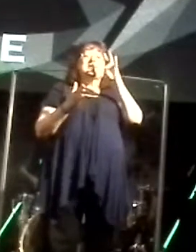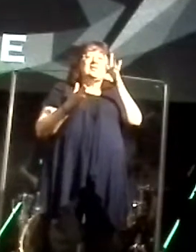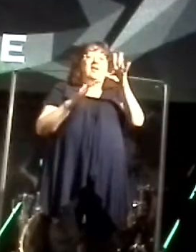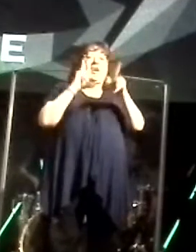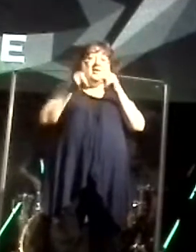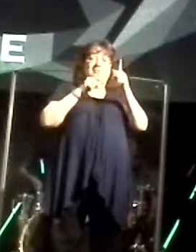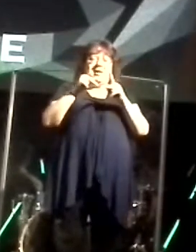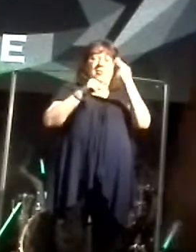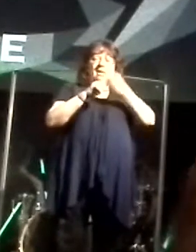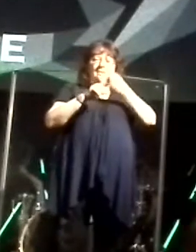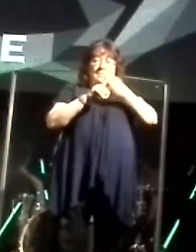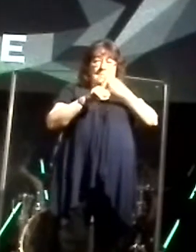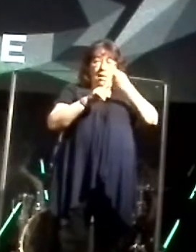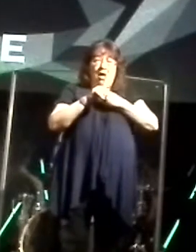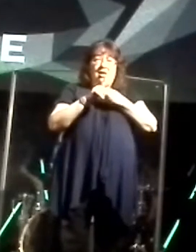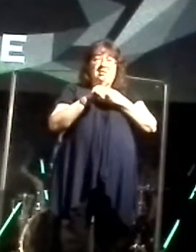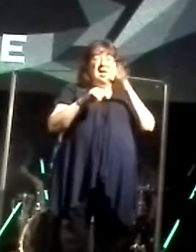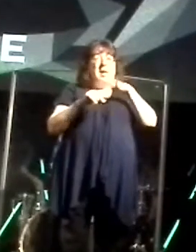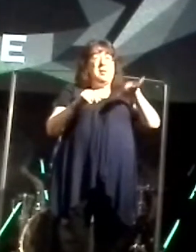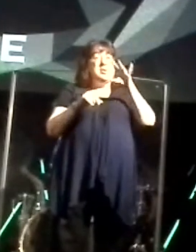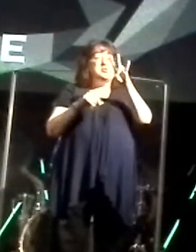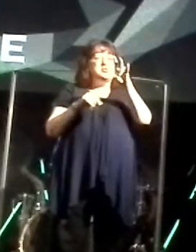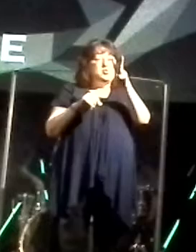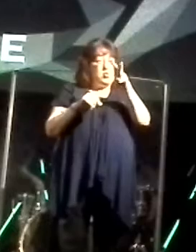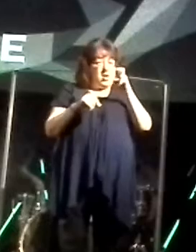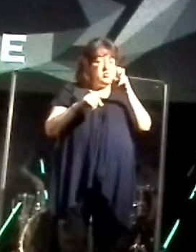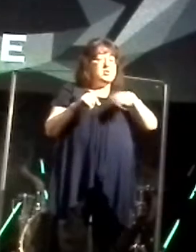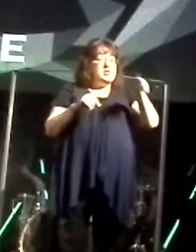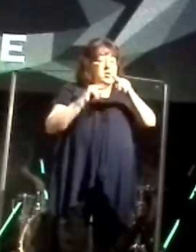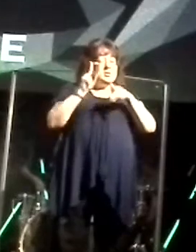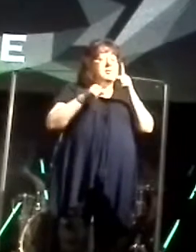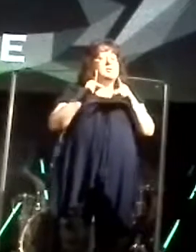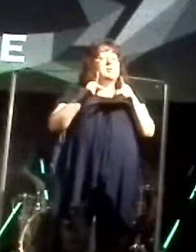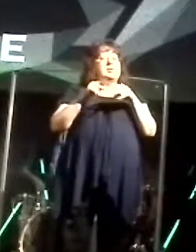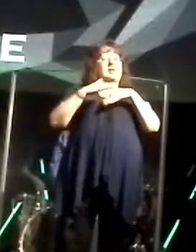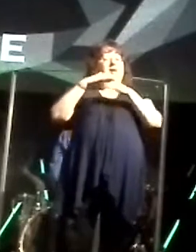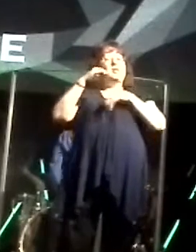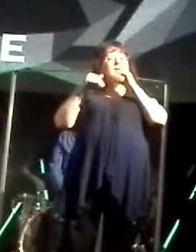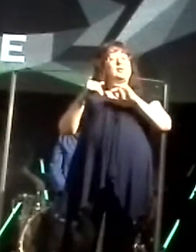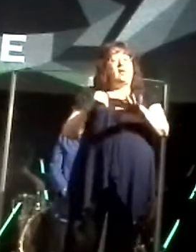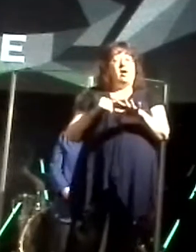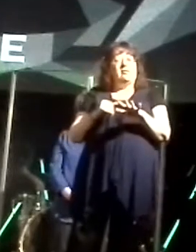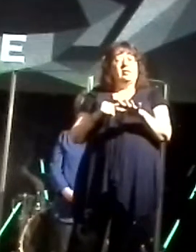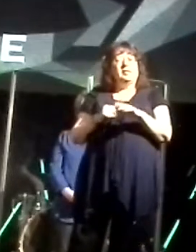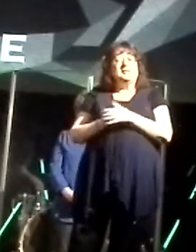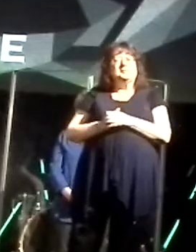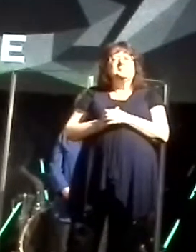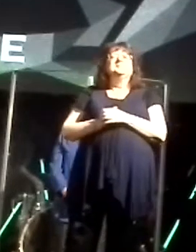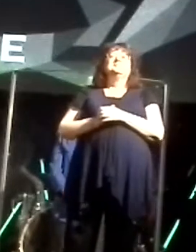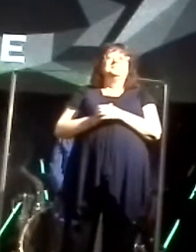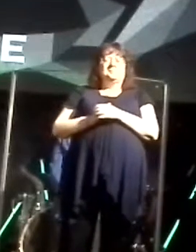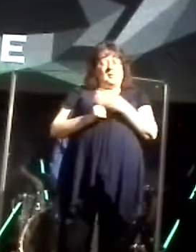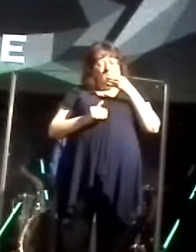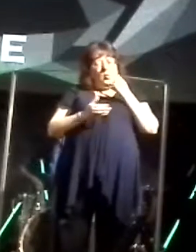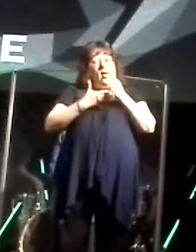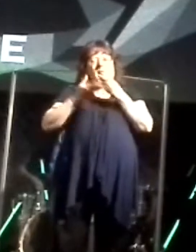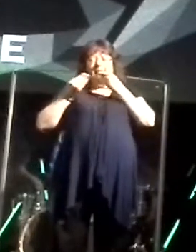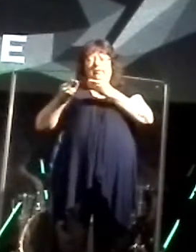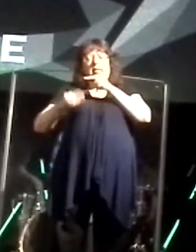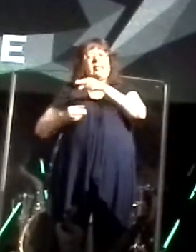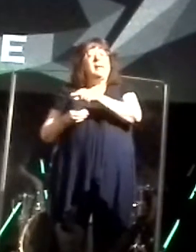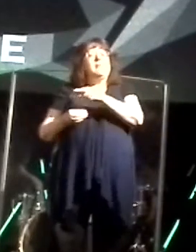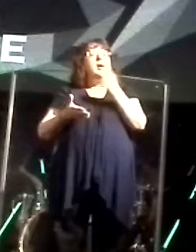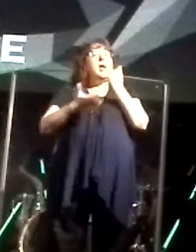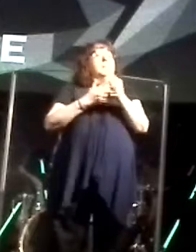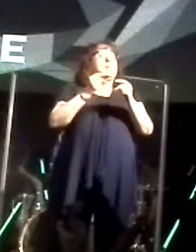1,875 people a month, and about 200 of those people are under the age of 5, and we help feed them. But we also